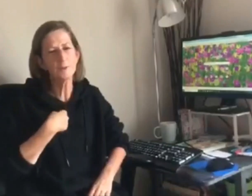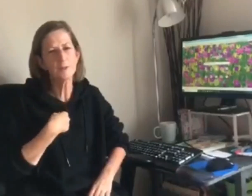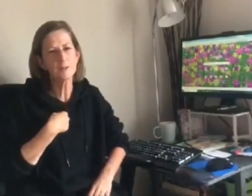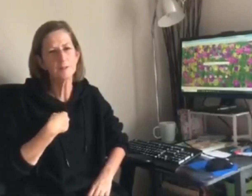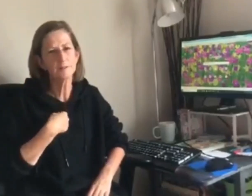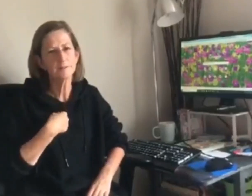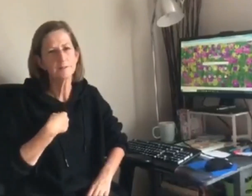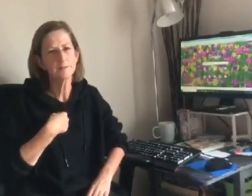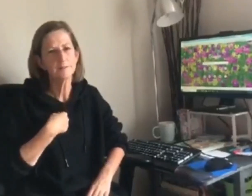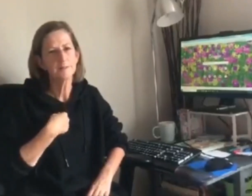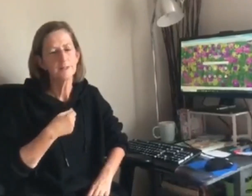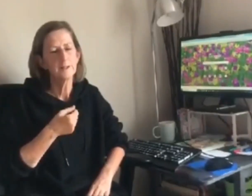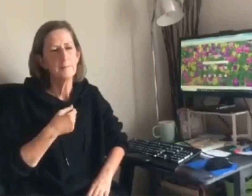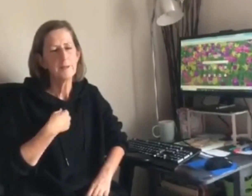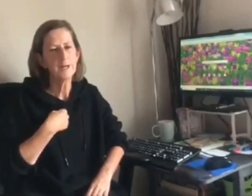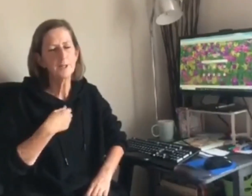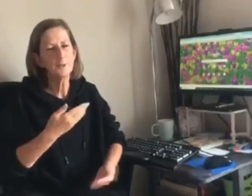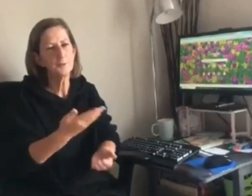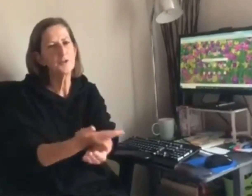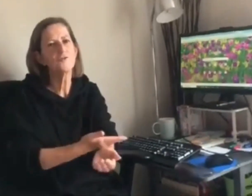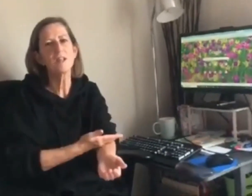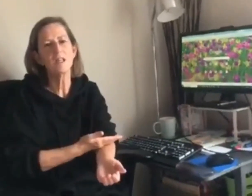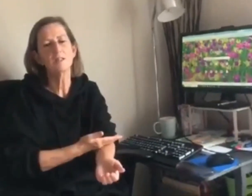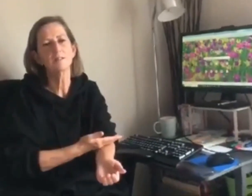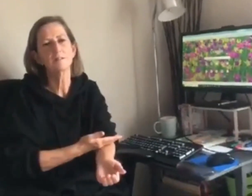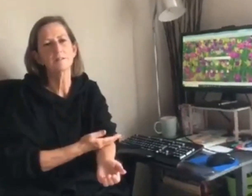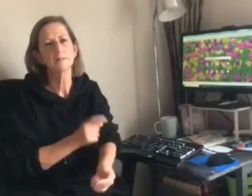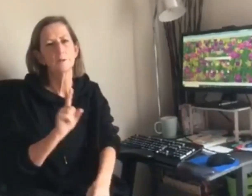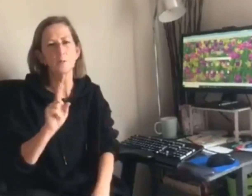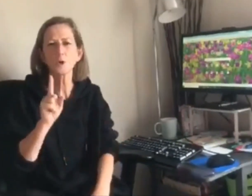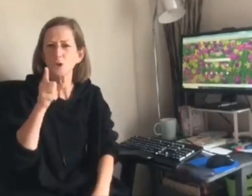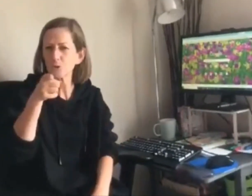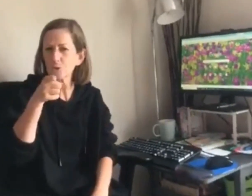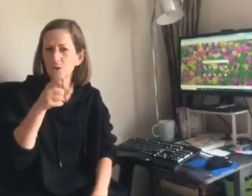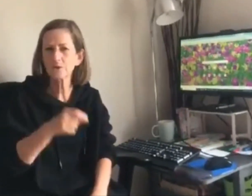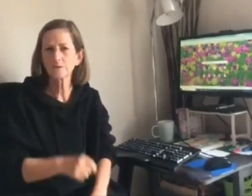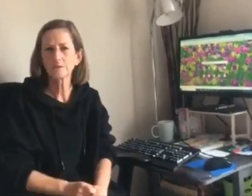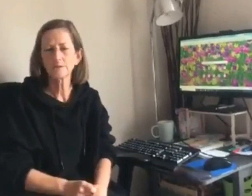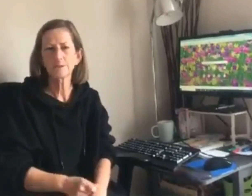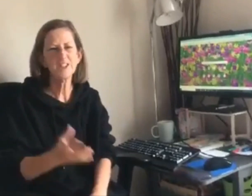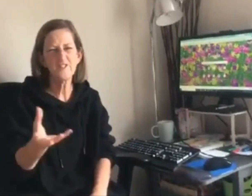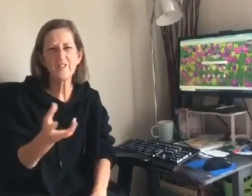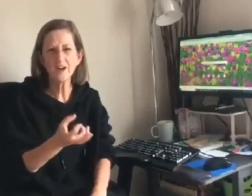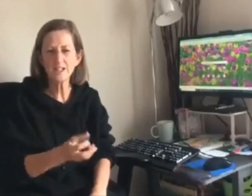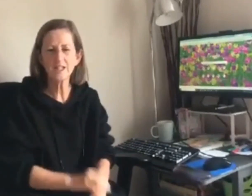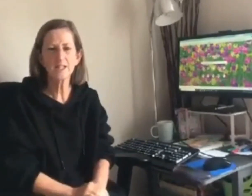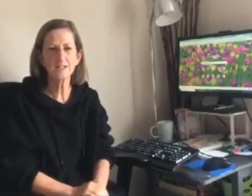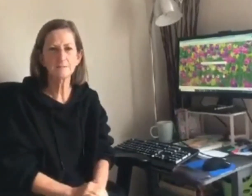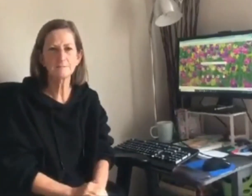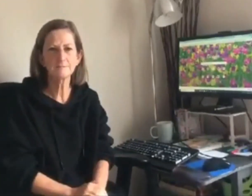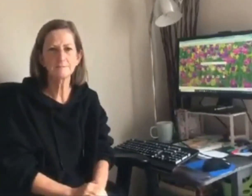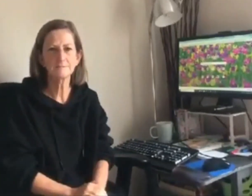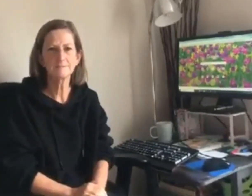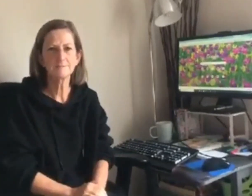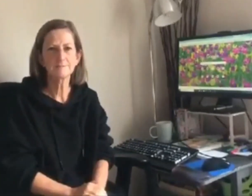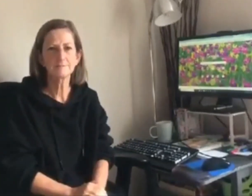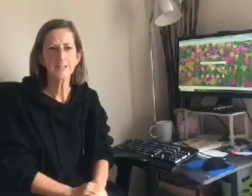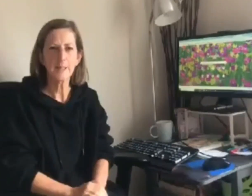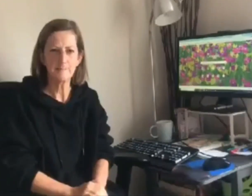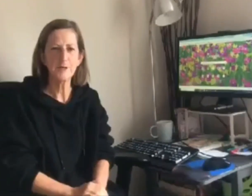was? Mine was green. What's yours? Did you find anything? Let me know if